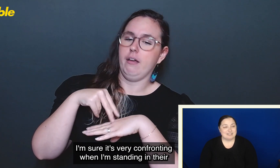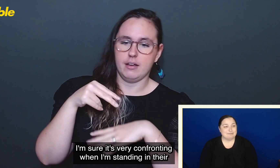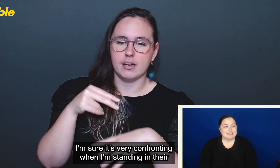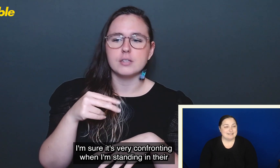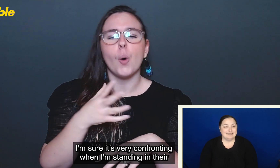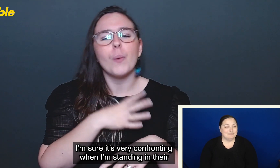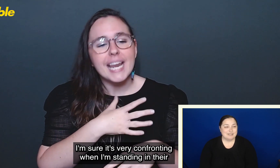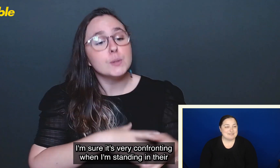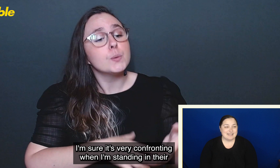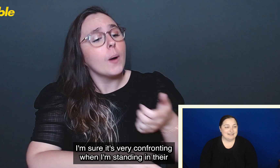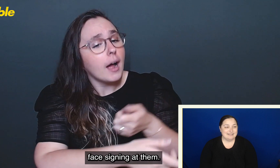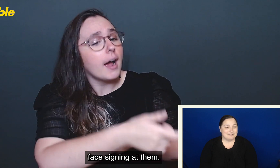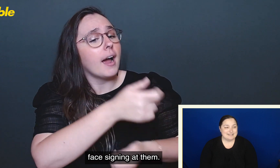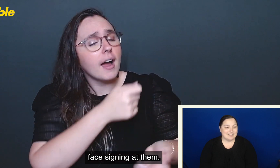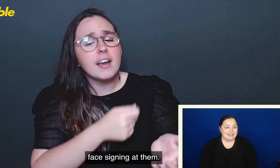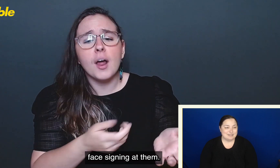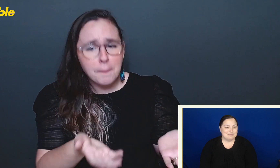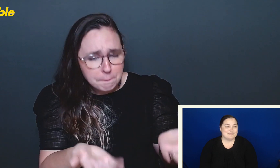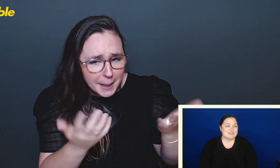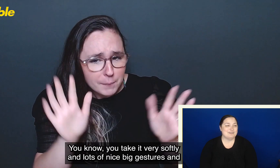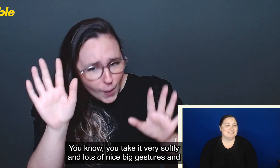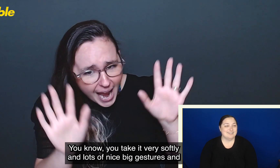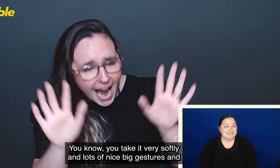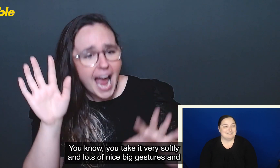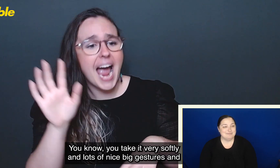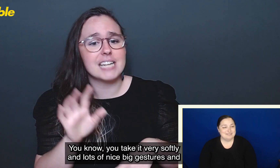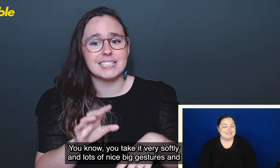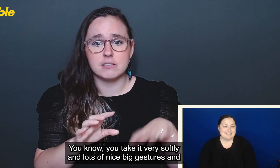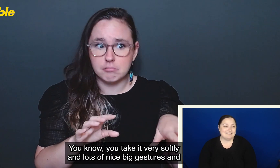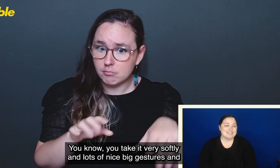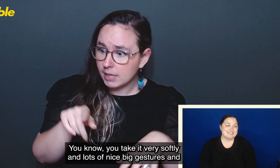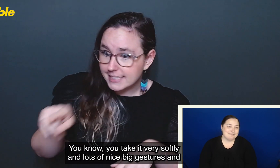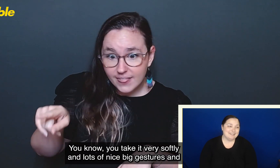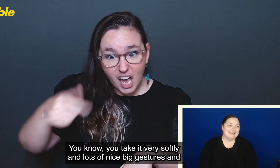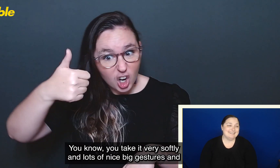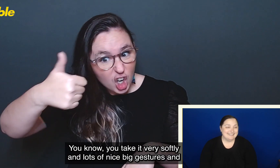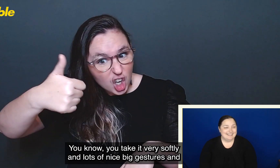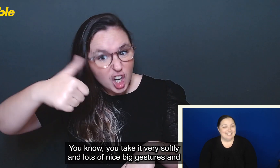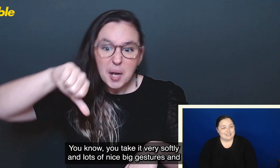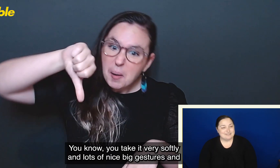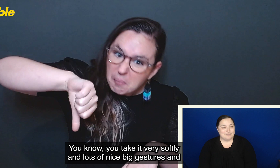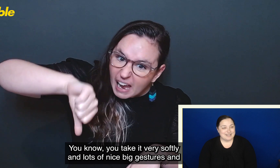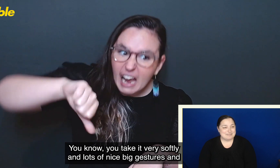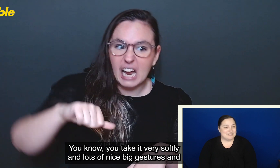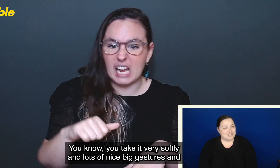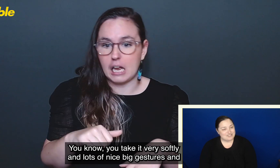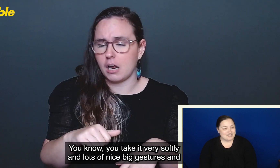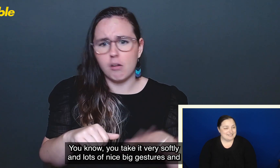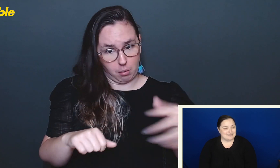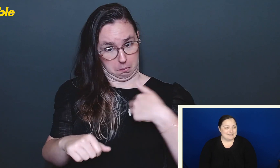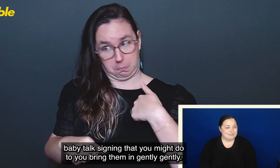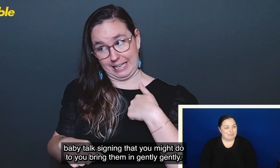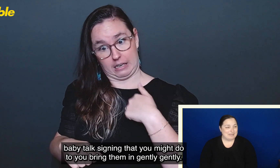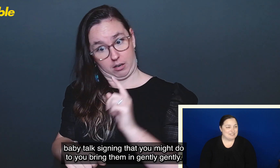very confronting when I'm standing in their face signing at them. So, you take it very softly and lots of nice big